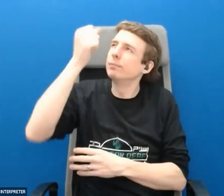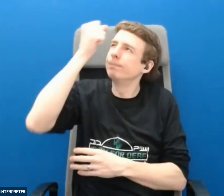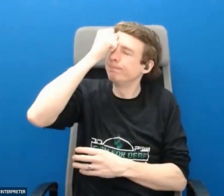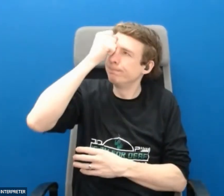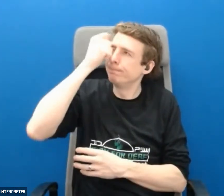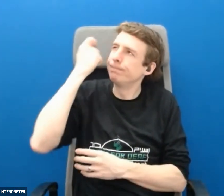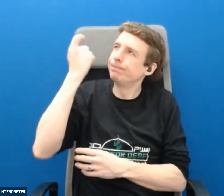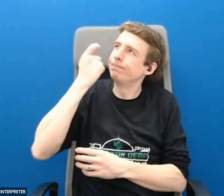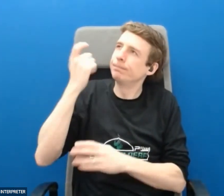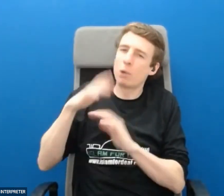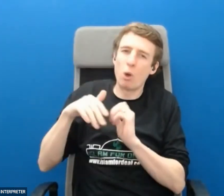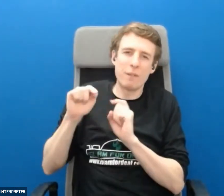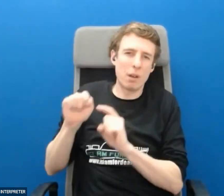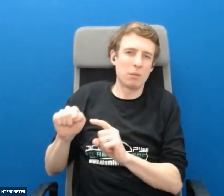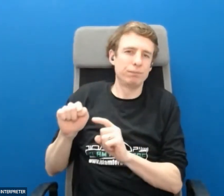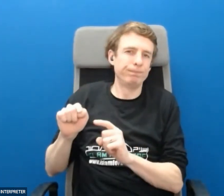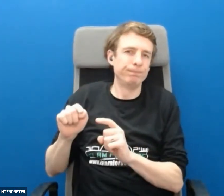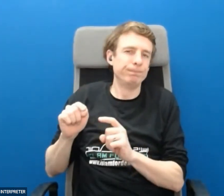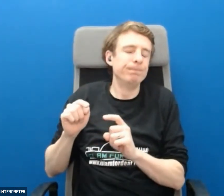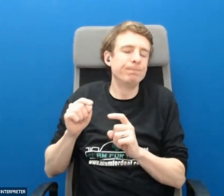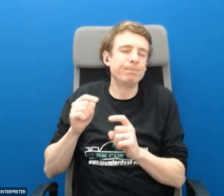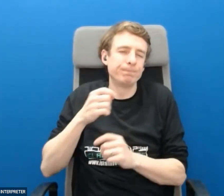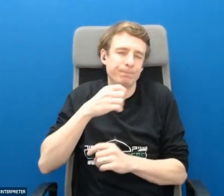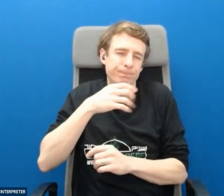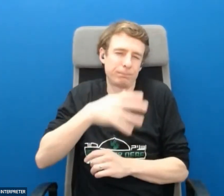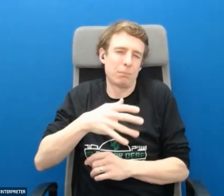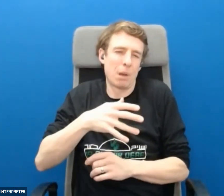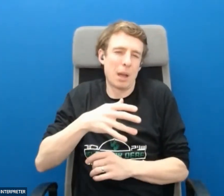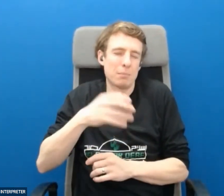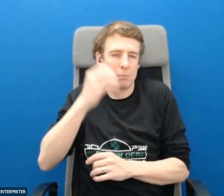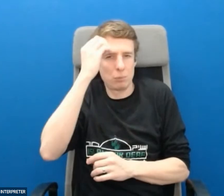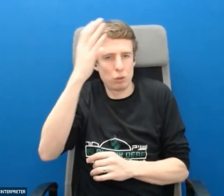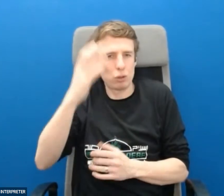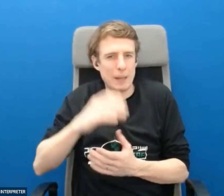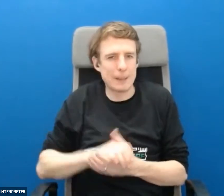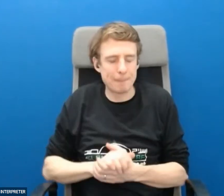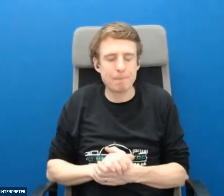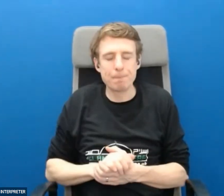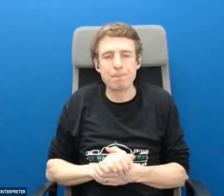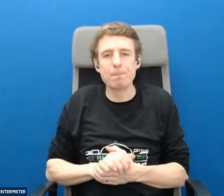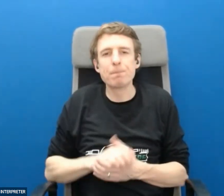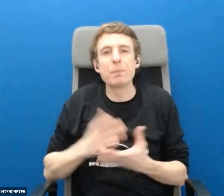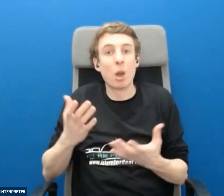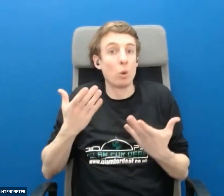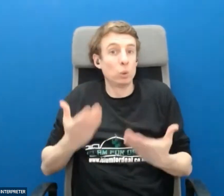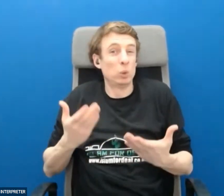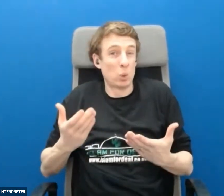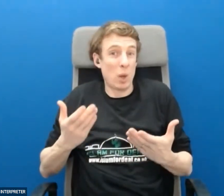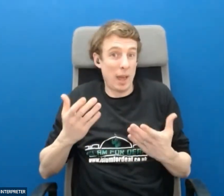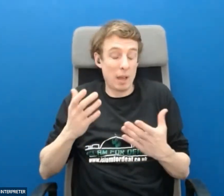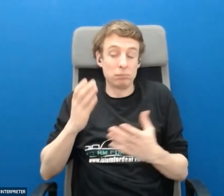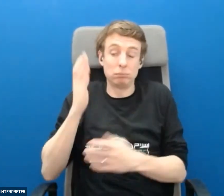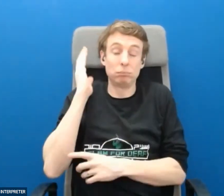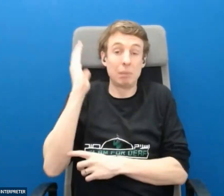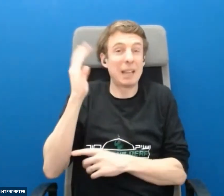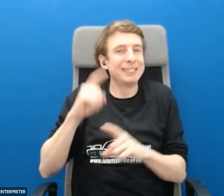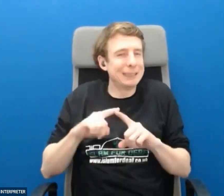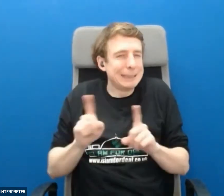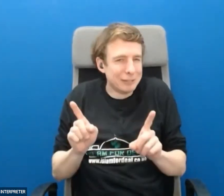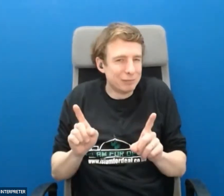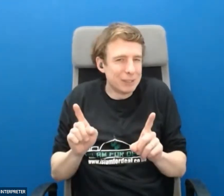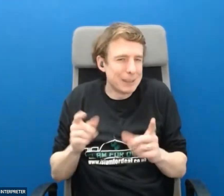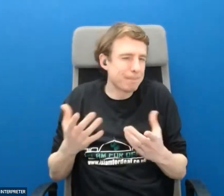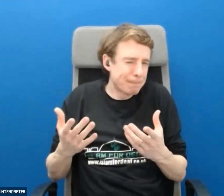Abdul Hakim was keen not to cancel and to keep the lesson on. So at short